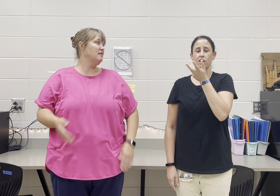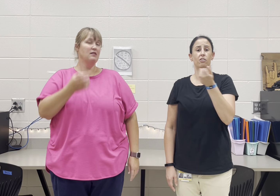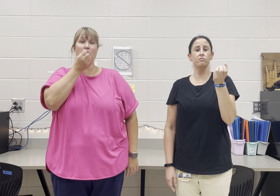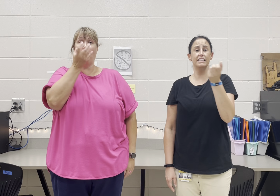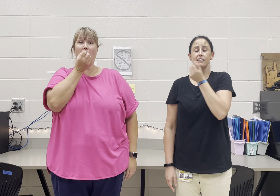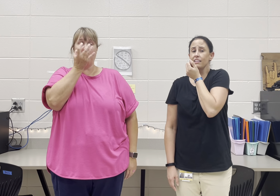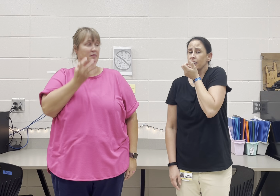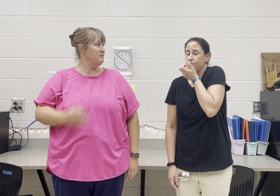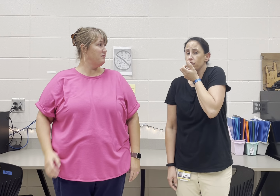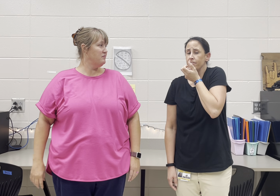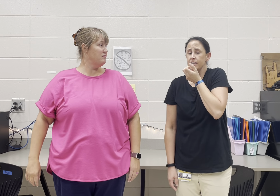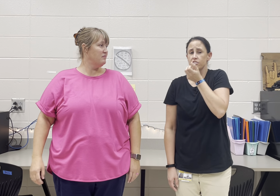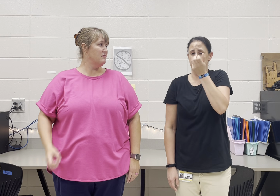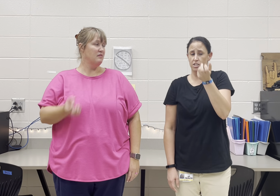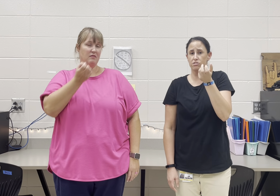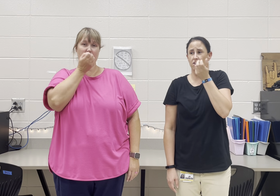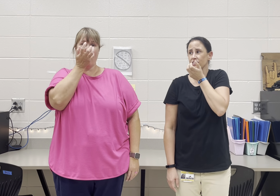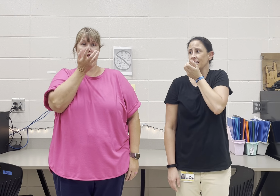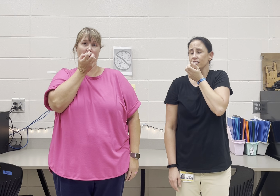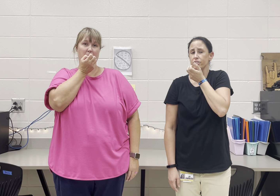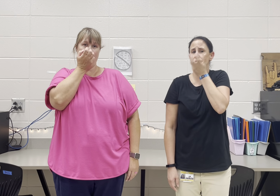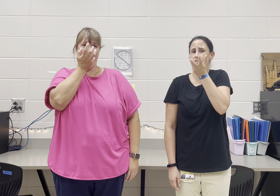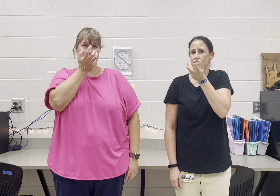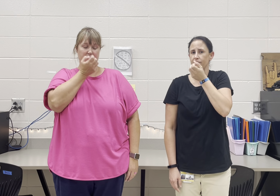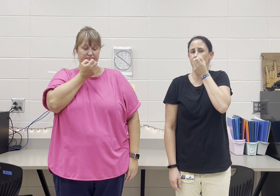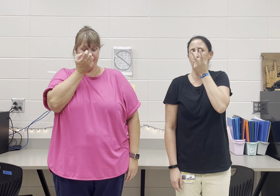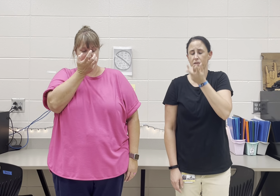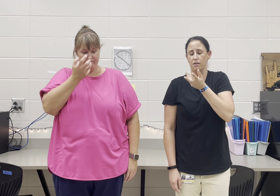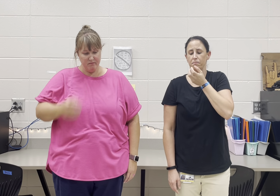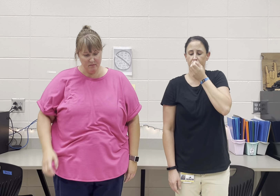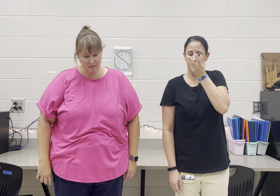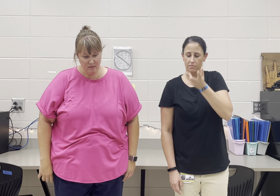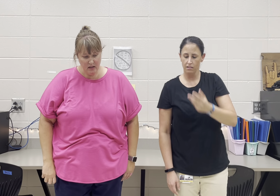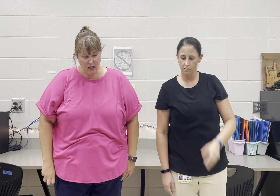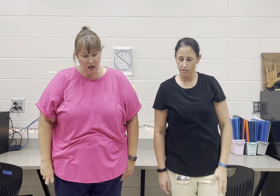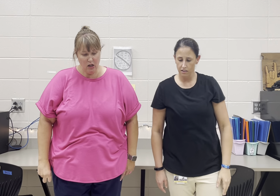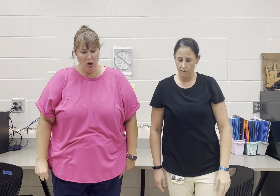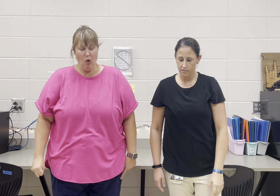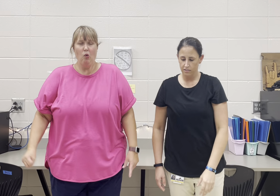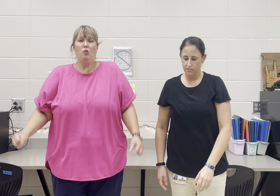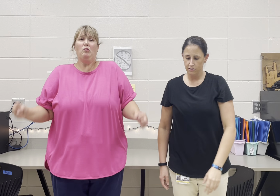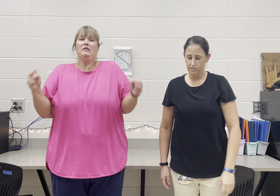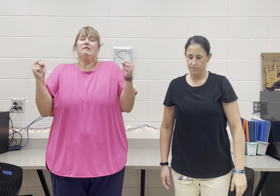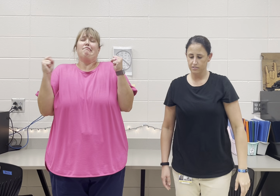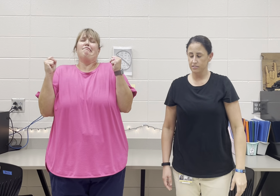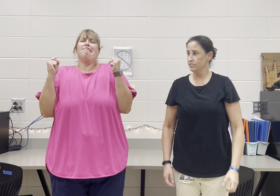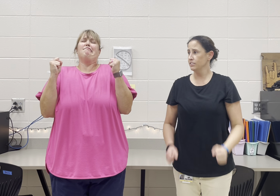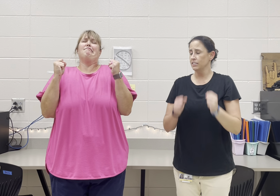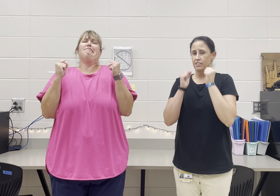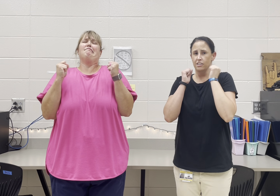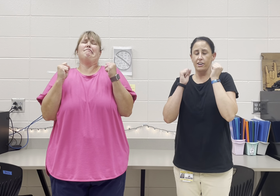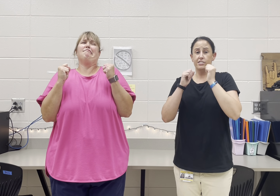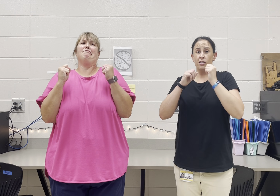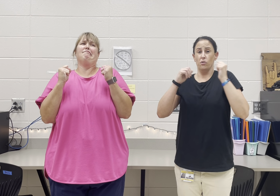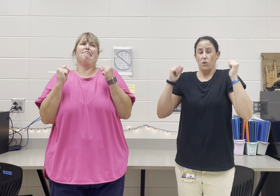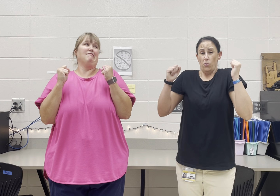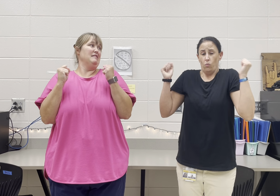So it's not like a full fist. So start kind of loose and then open up. Cold. All right. So